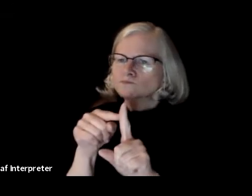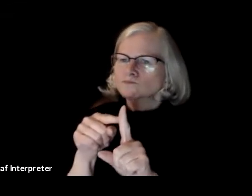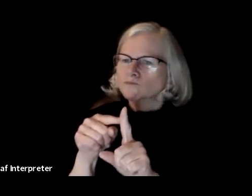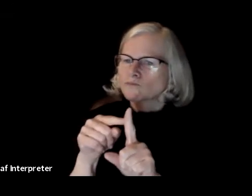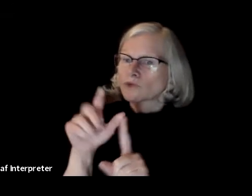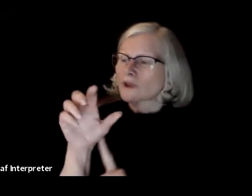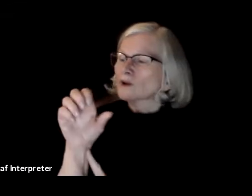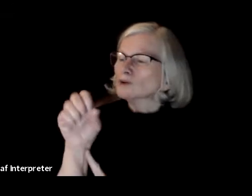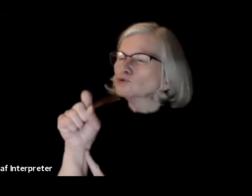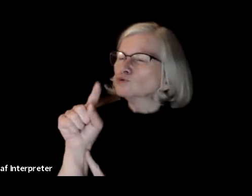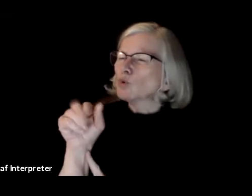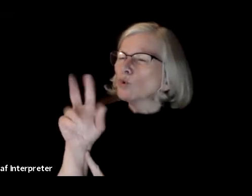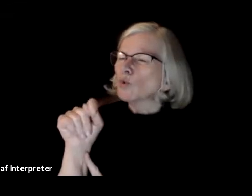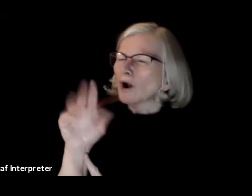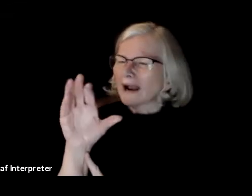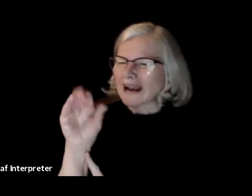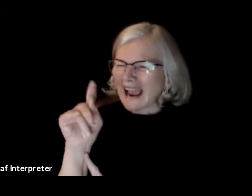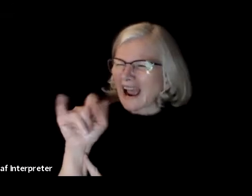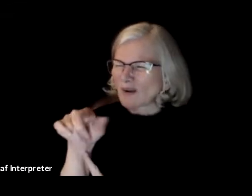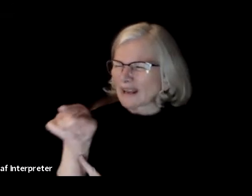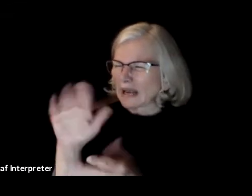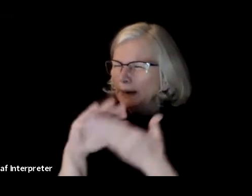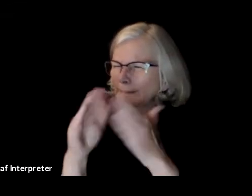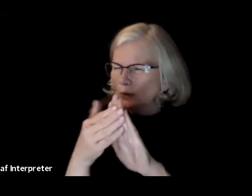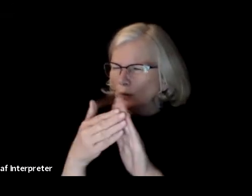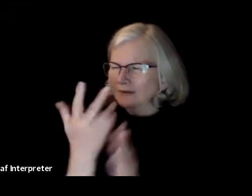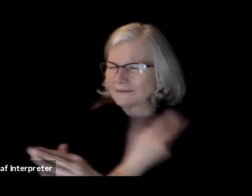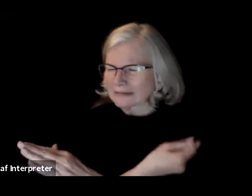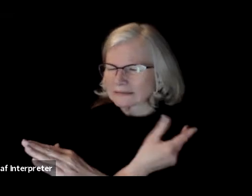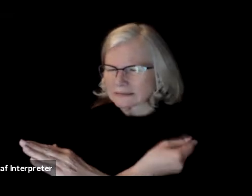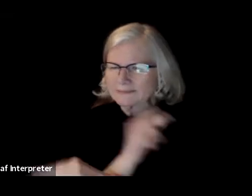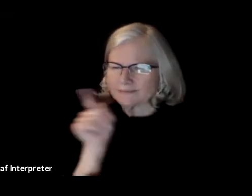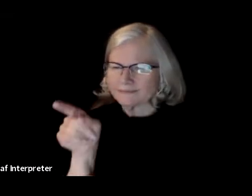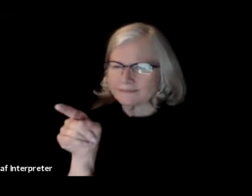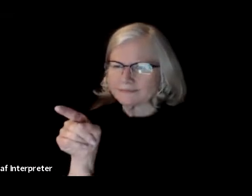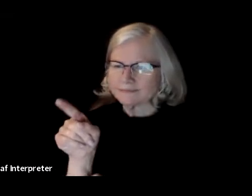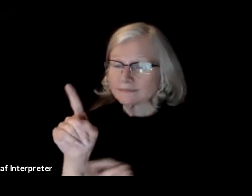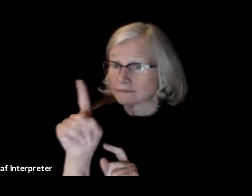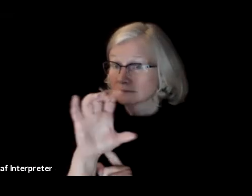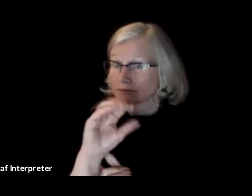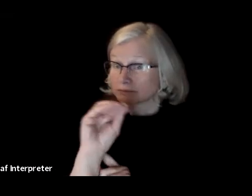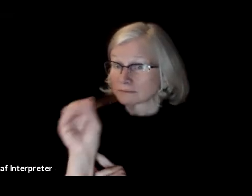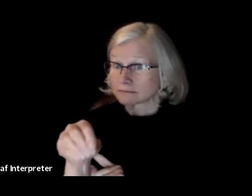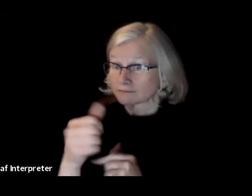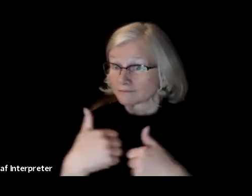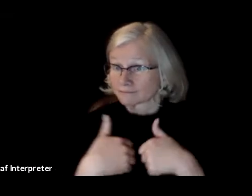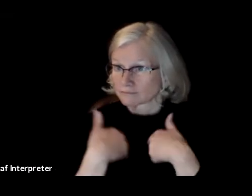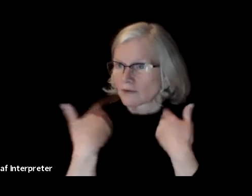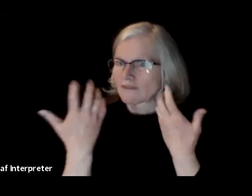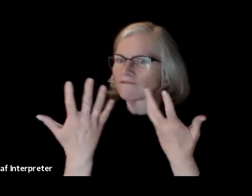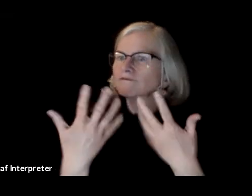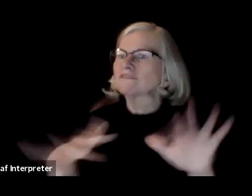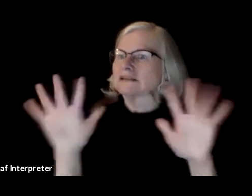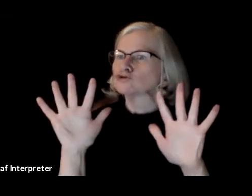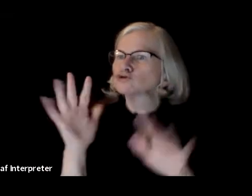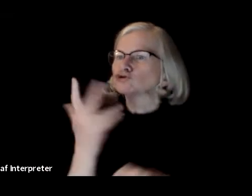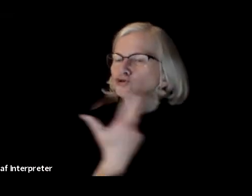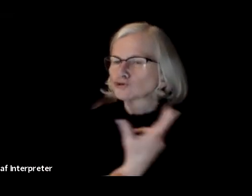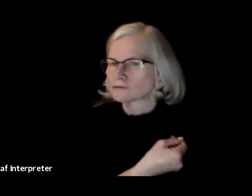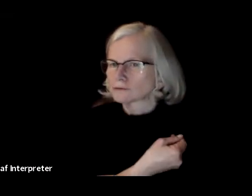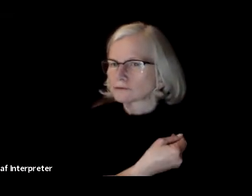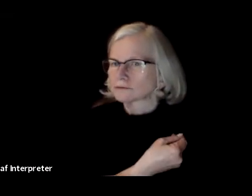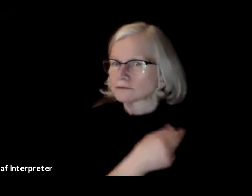than 75% of staff and 100% of residents vaccinated, we're really encouraged about the future. Bingo is